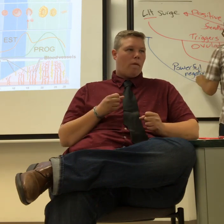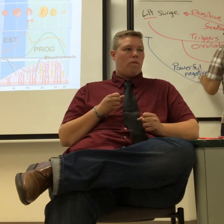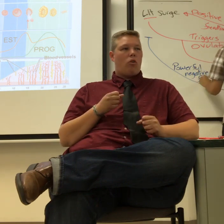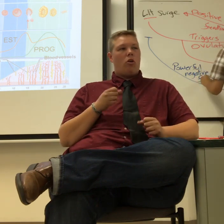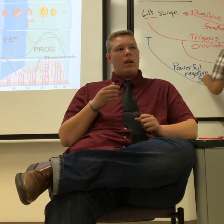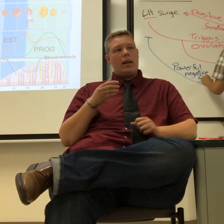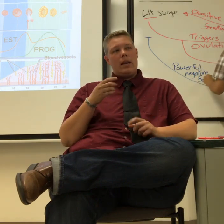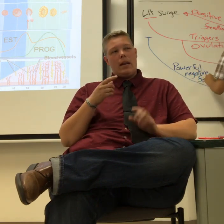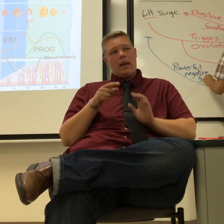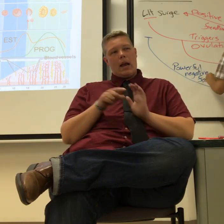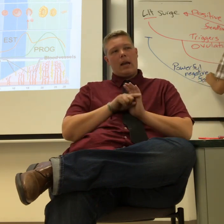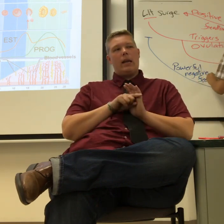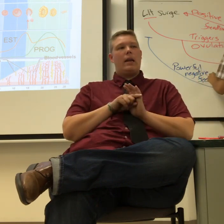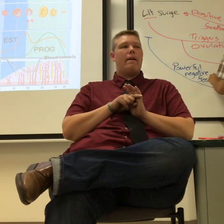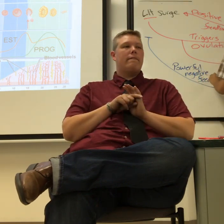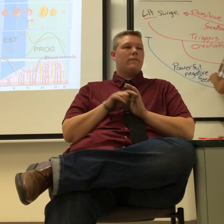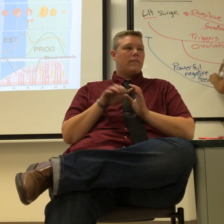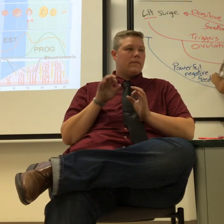feedback.